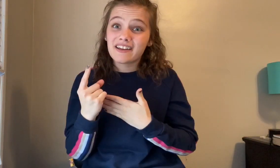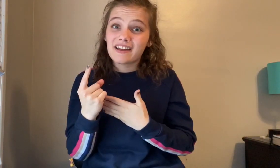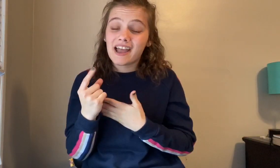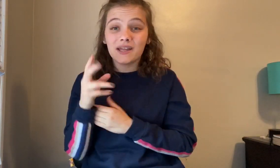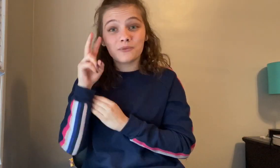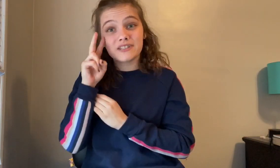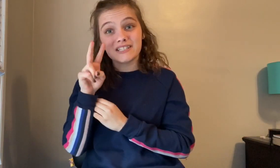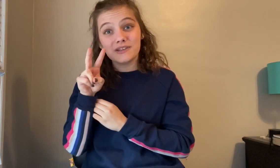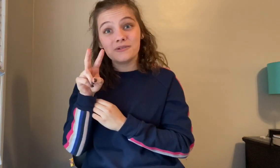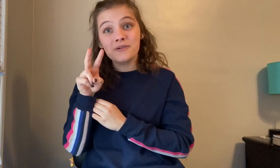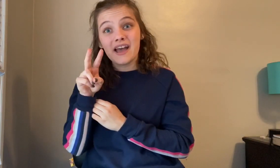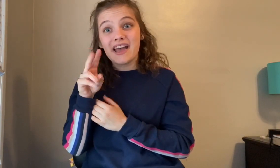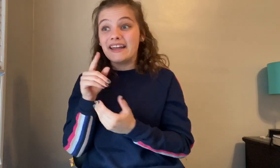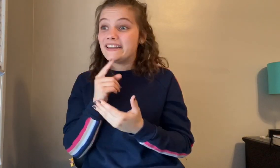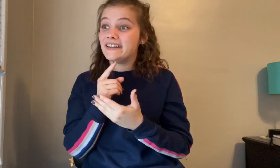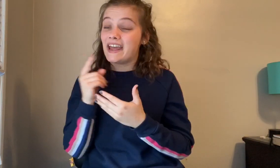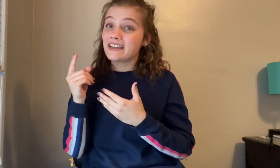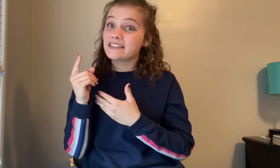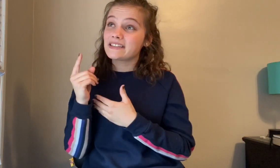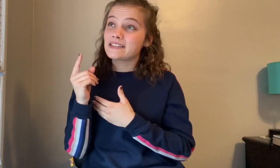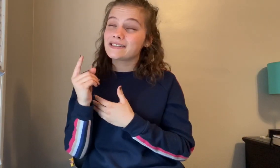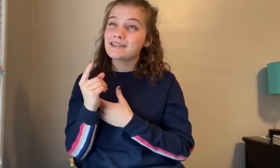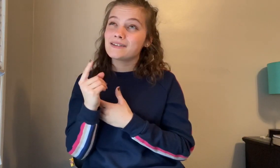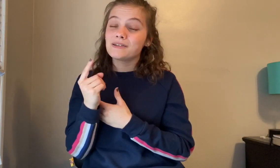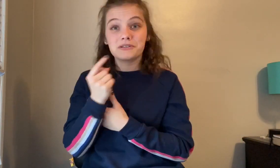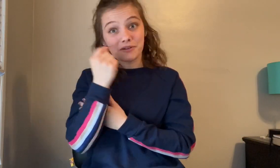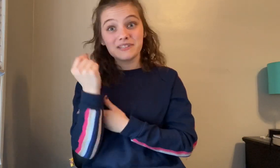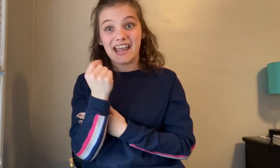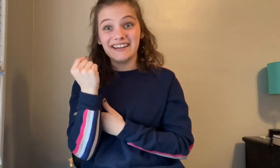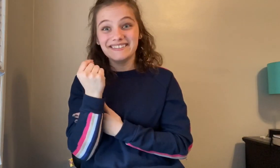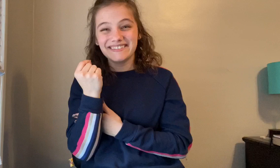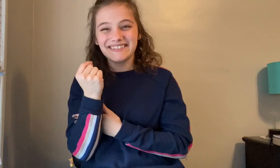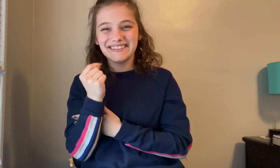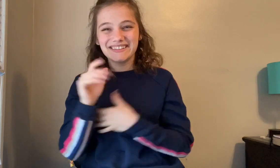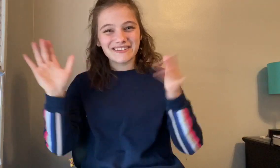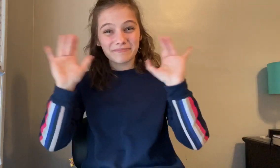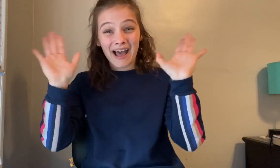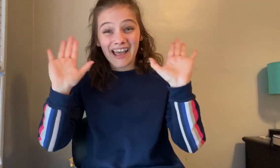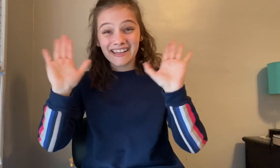and we'll see you next Tuesday. Bye.